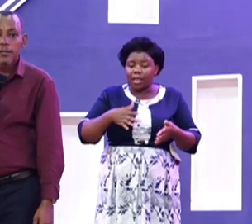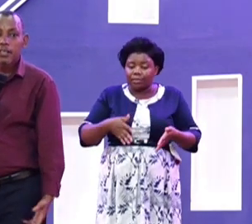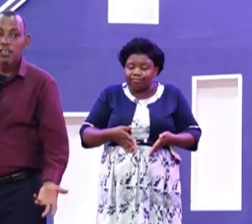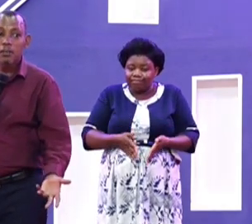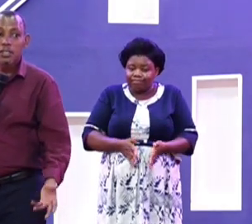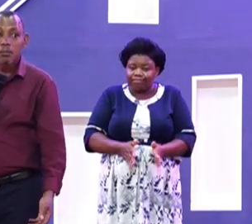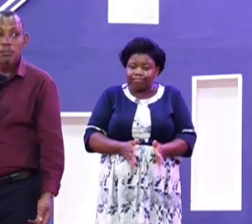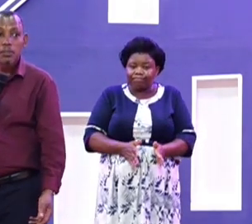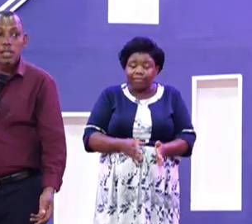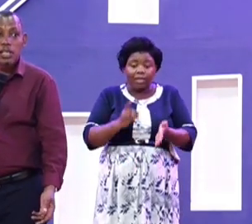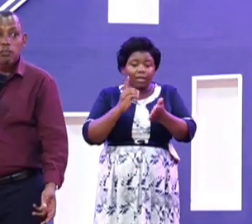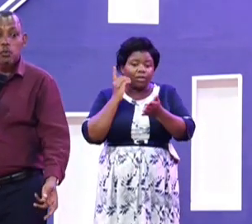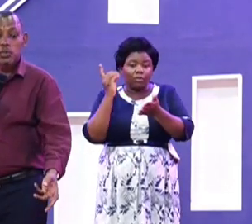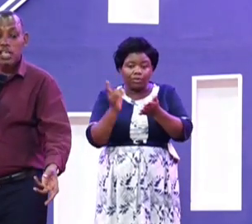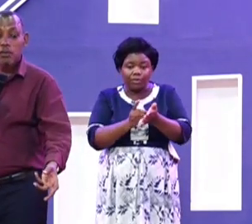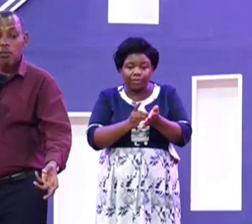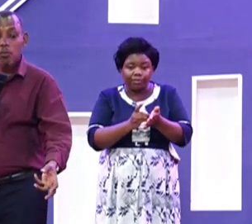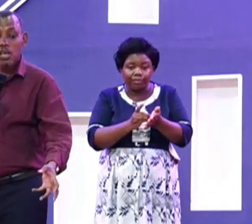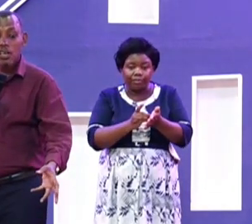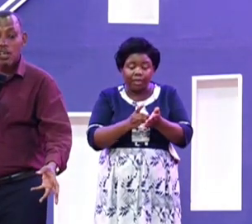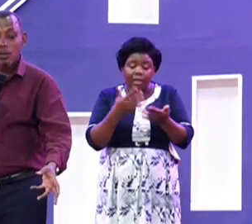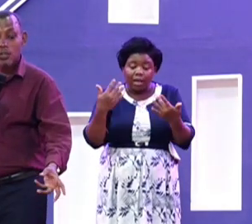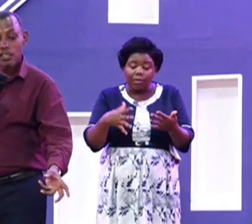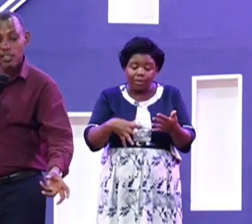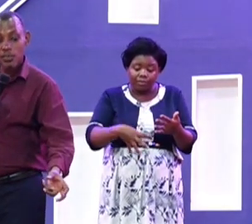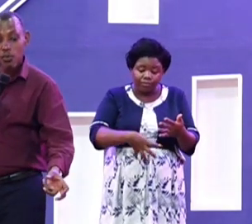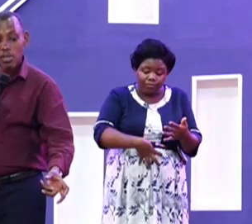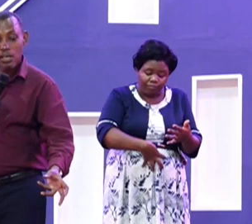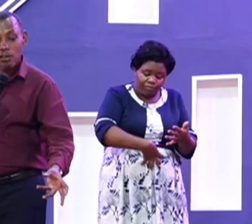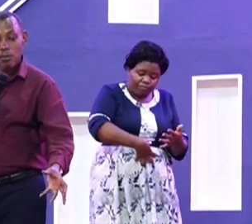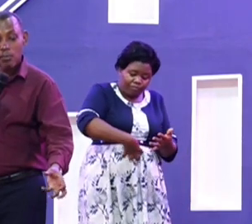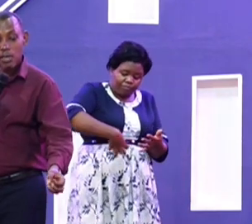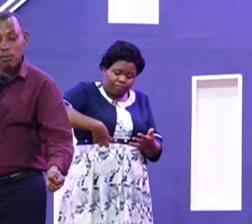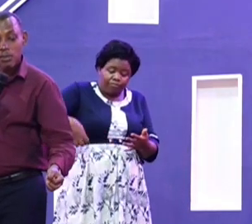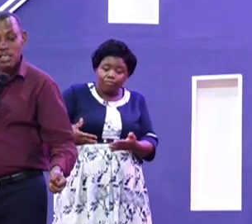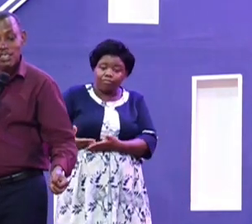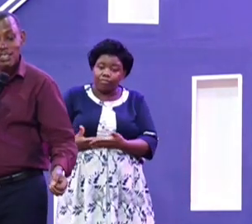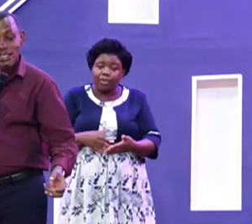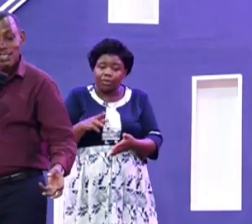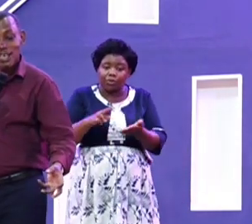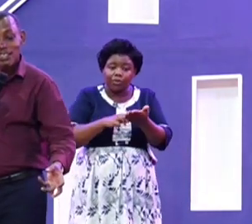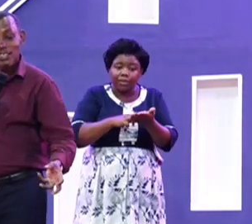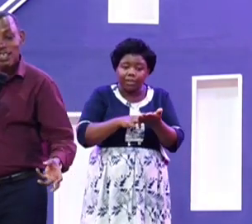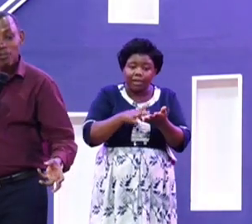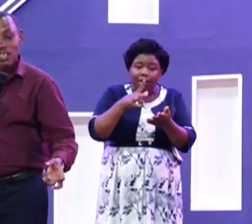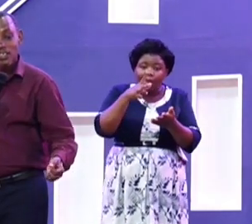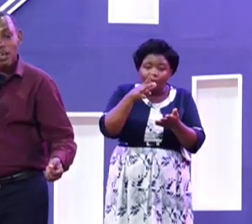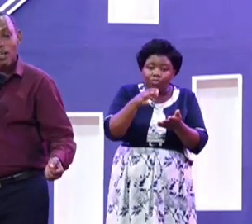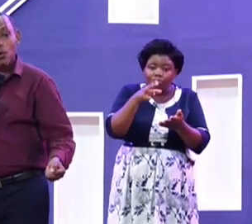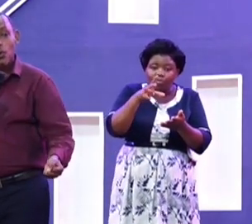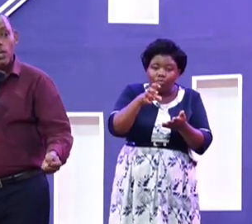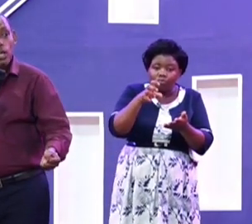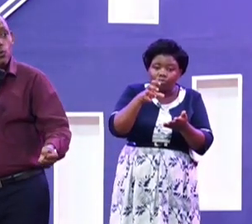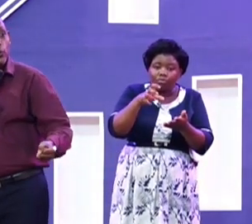labor. Yalina doctor. Kati mu kujjayo omwana akozesa ekyuma ebyuma n'asika bwe